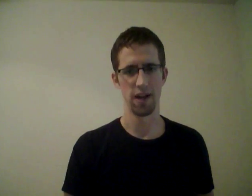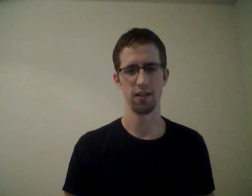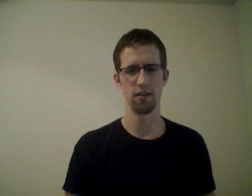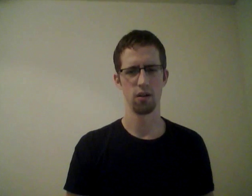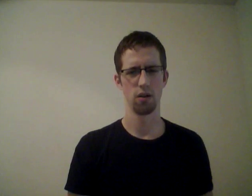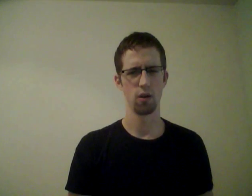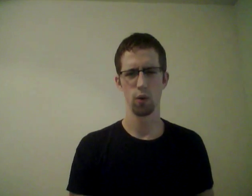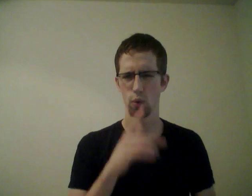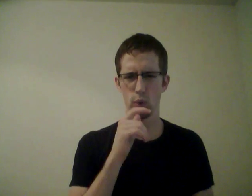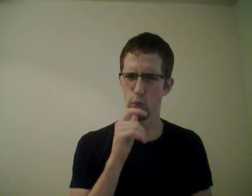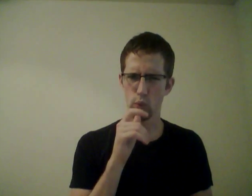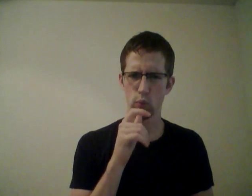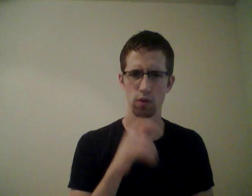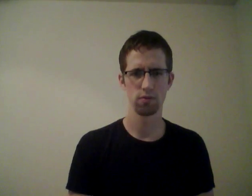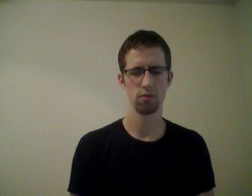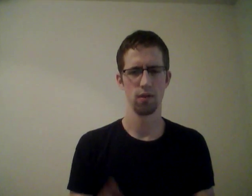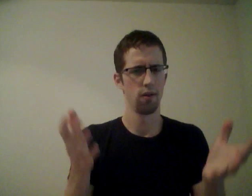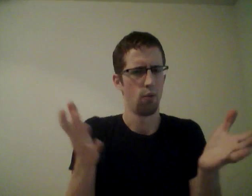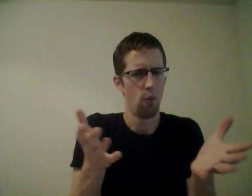contracted. Who? What?